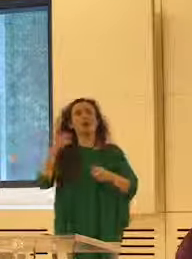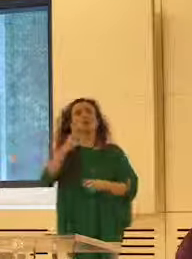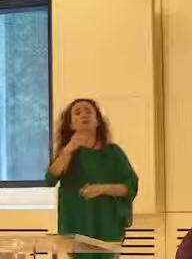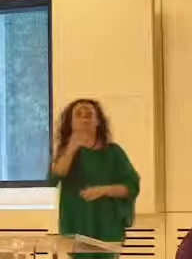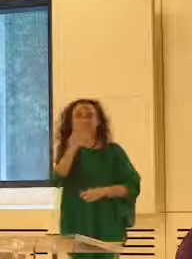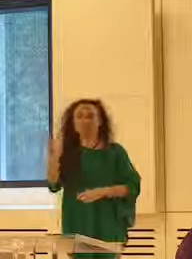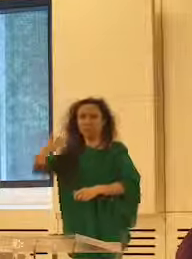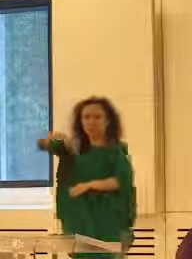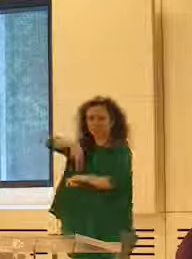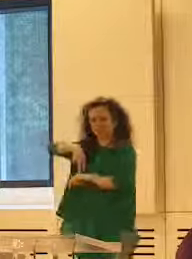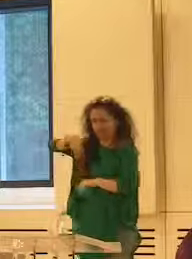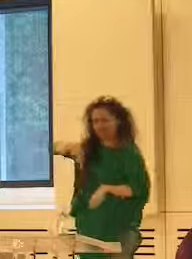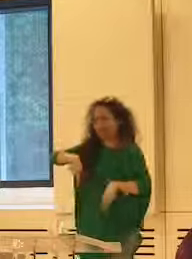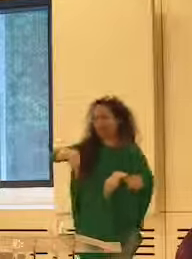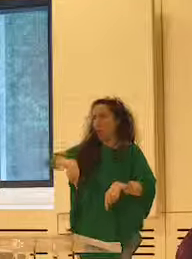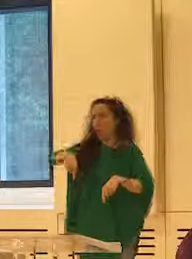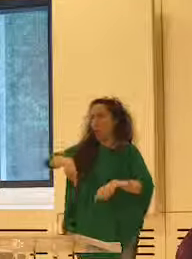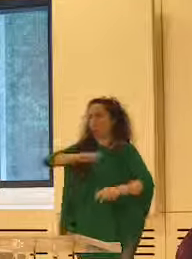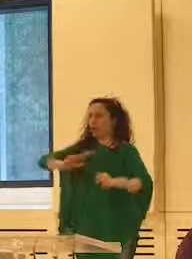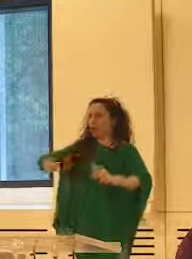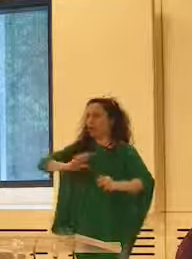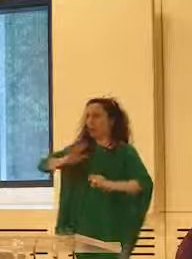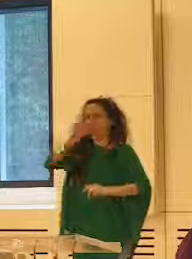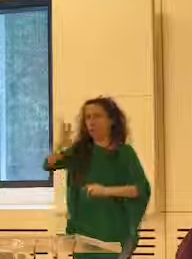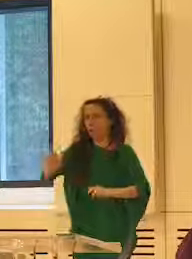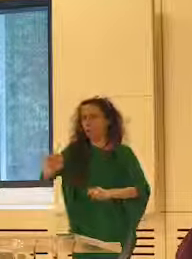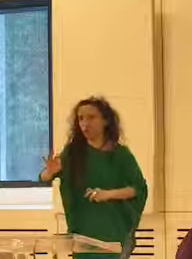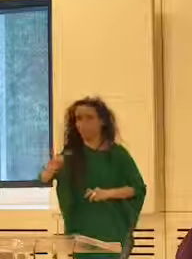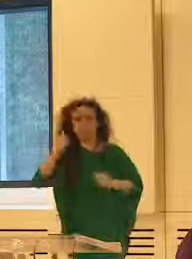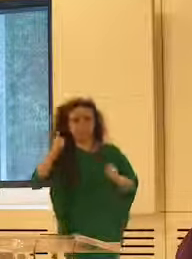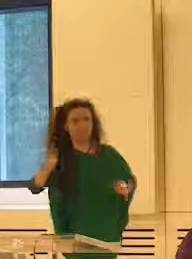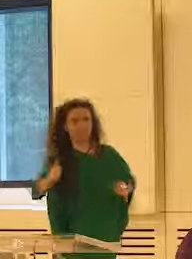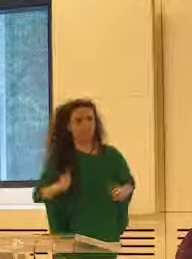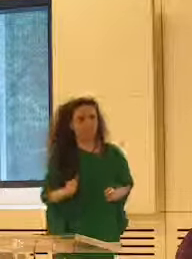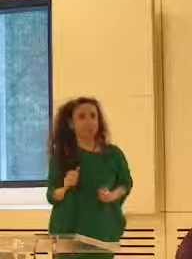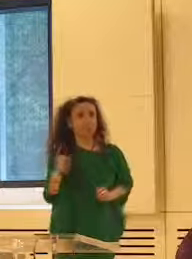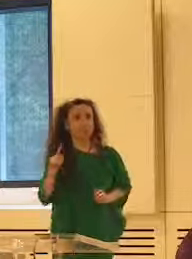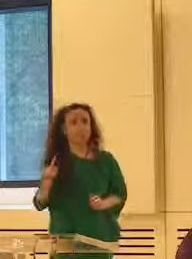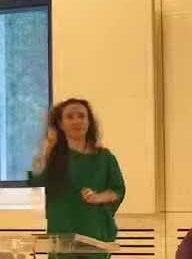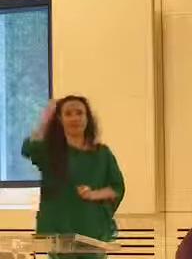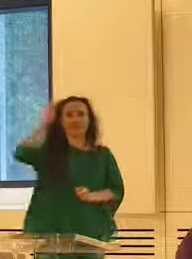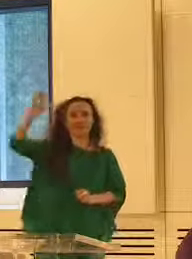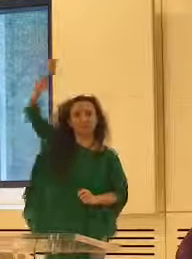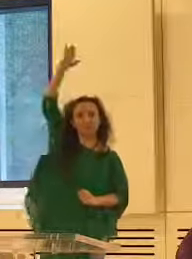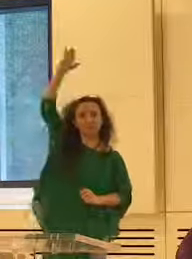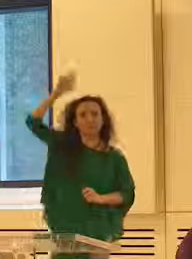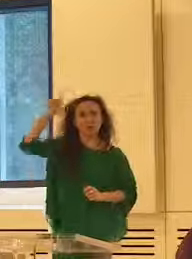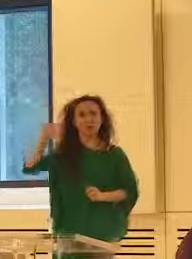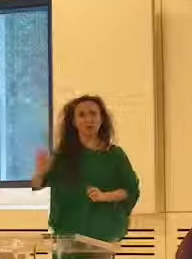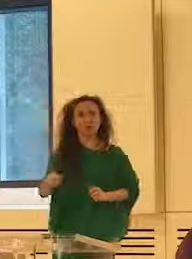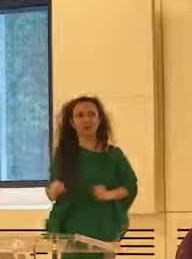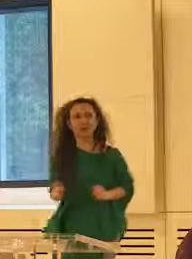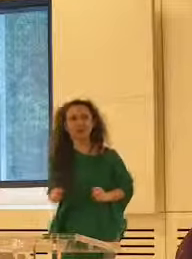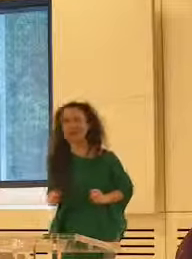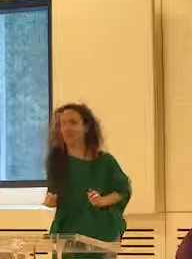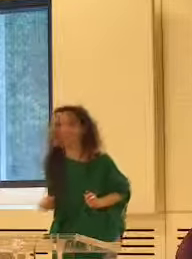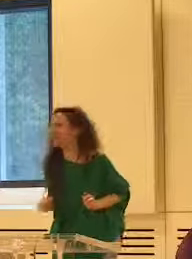sessions. So when you ask questions, please come over to the front and stand where I'm standing